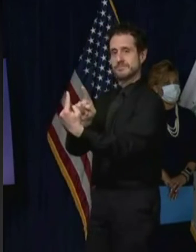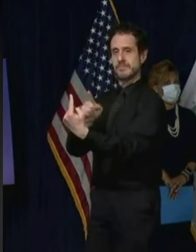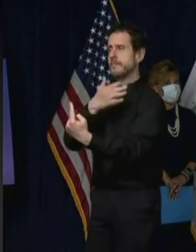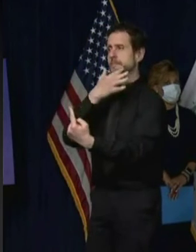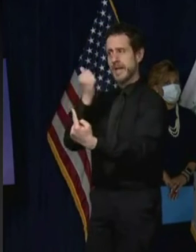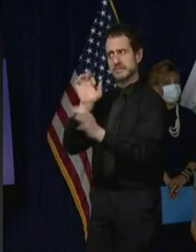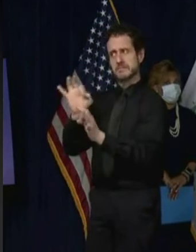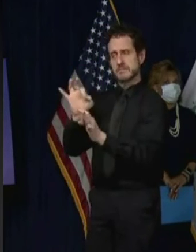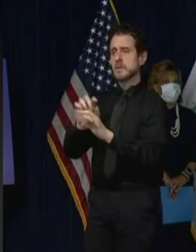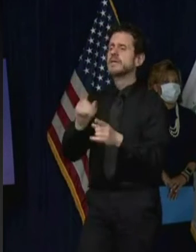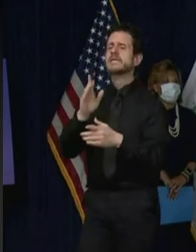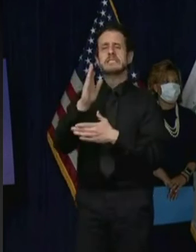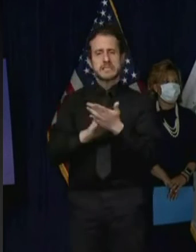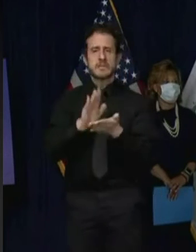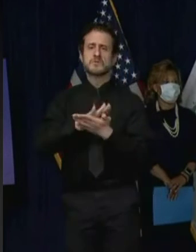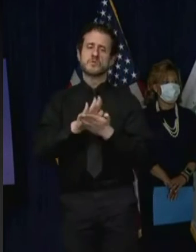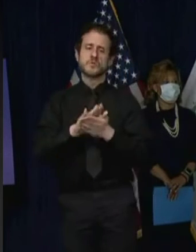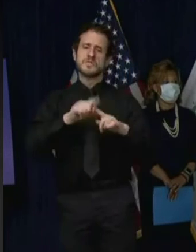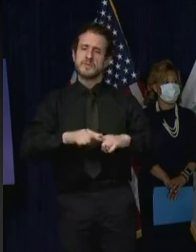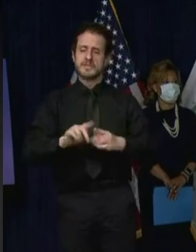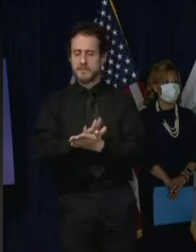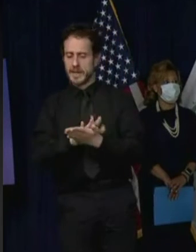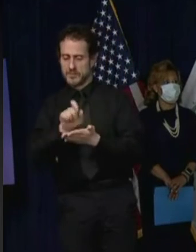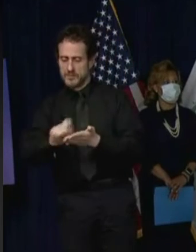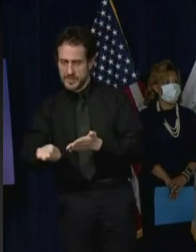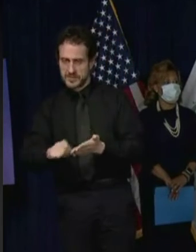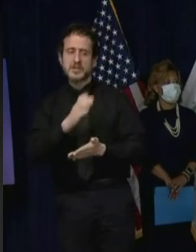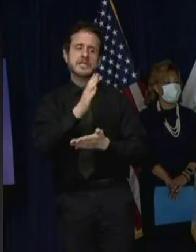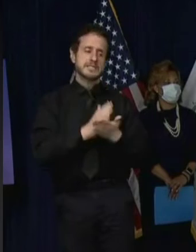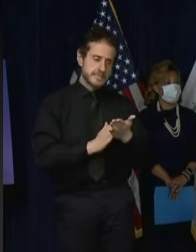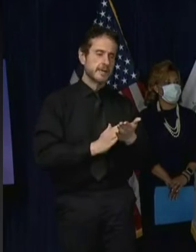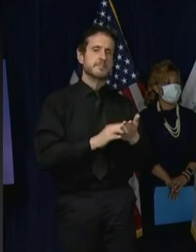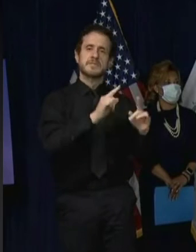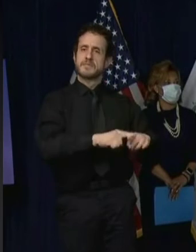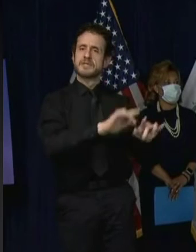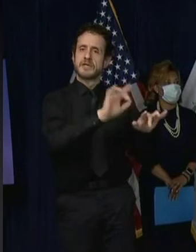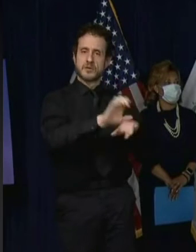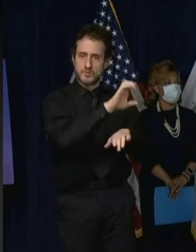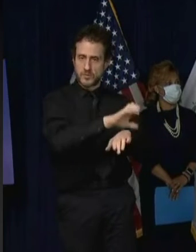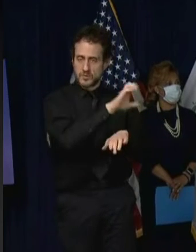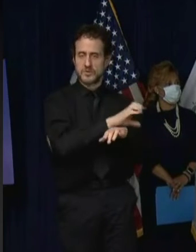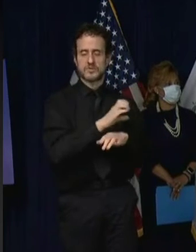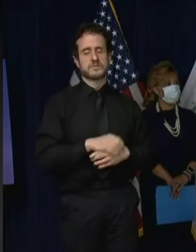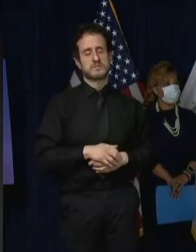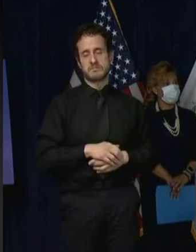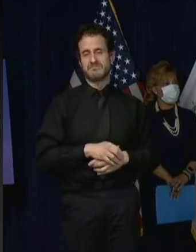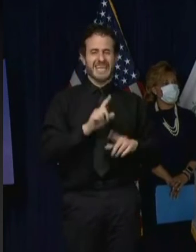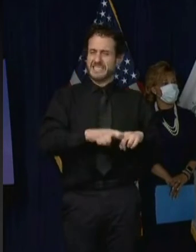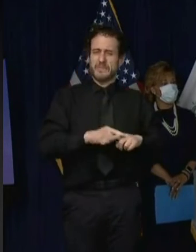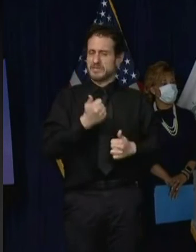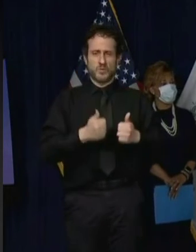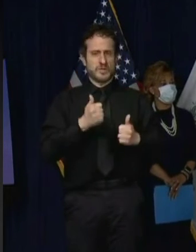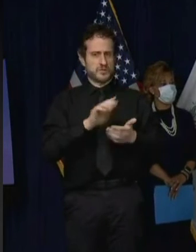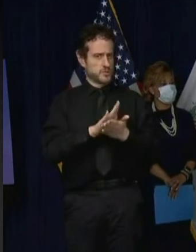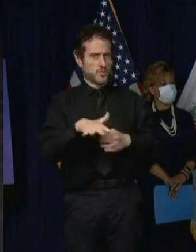methods more than digital, and vice versa. Some rely on digital more than paper and